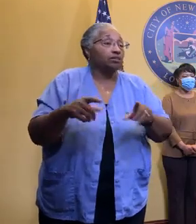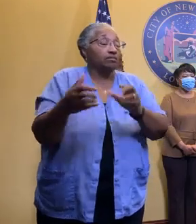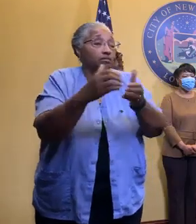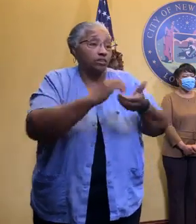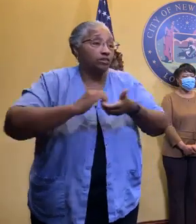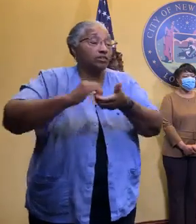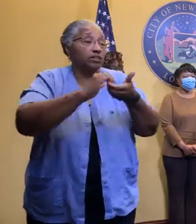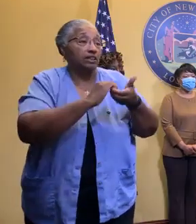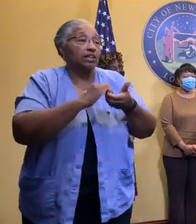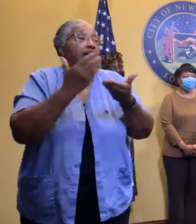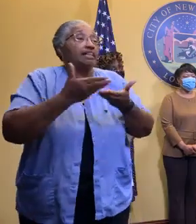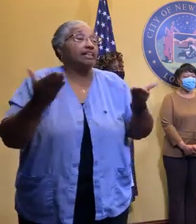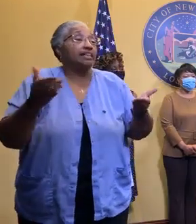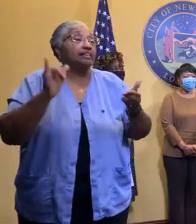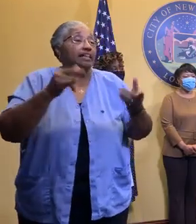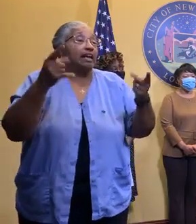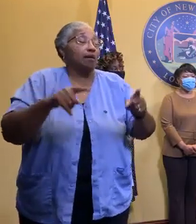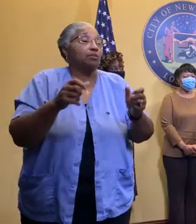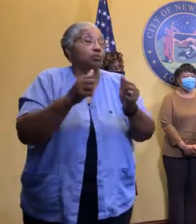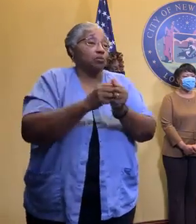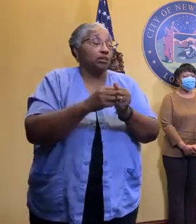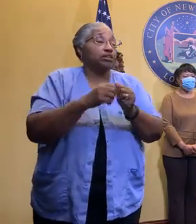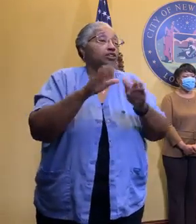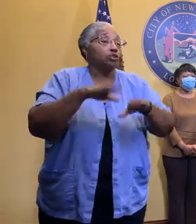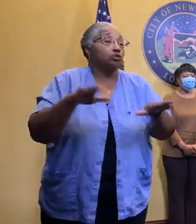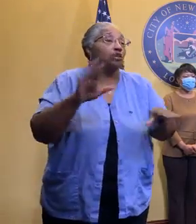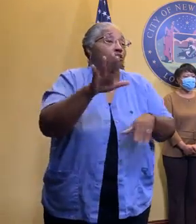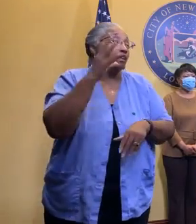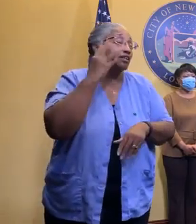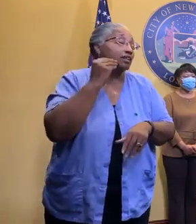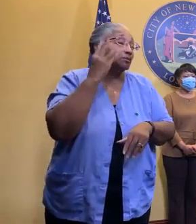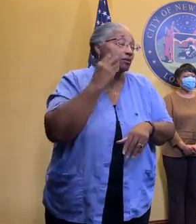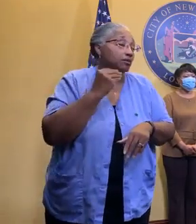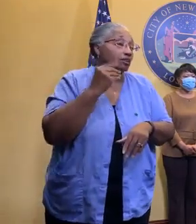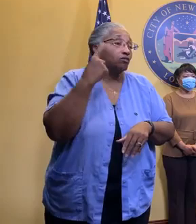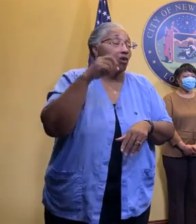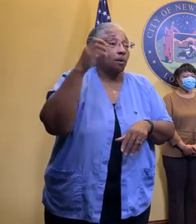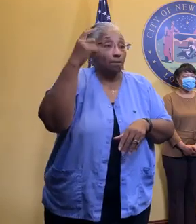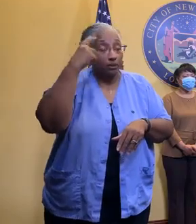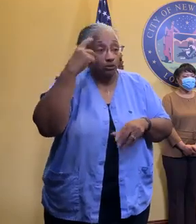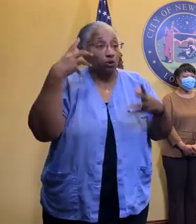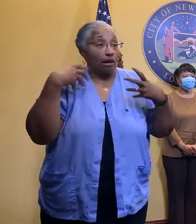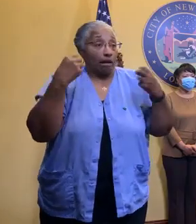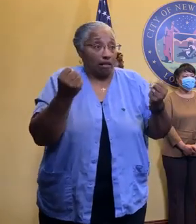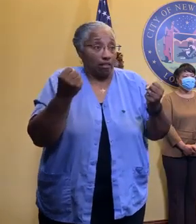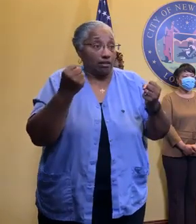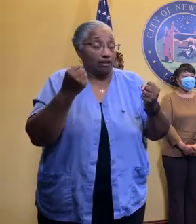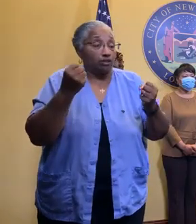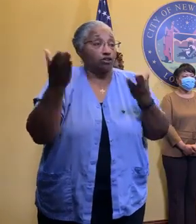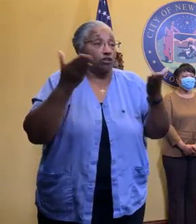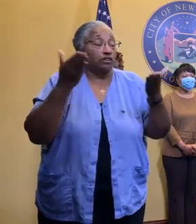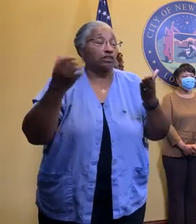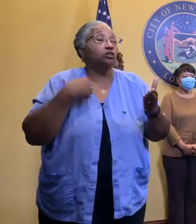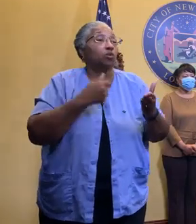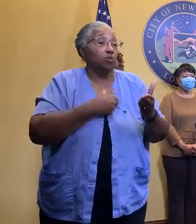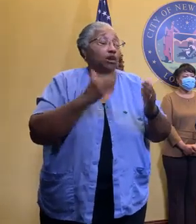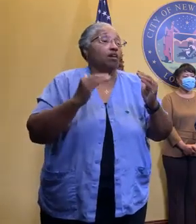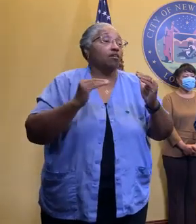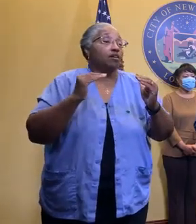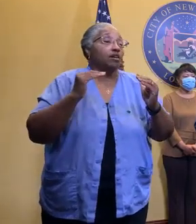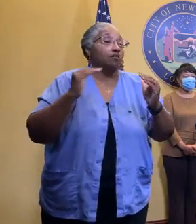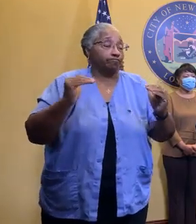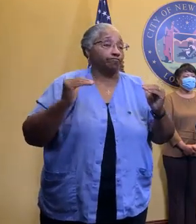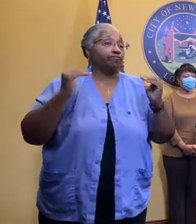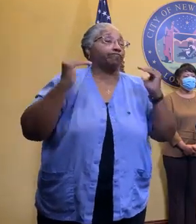of Children Suffering from Trauma to Mental Health Services. We are stepping up and stepping forward to provide